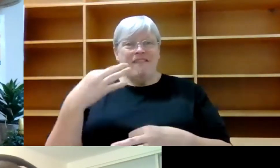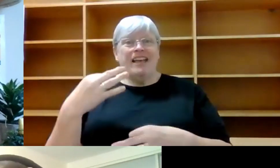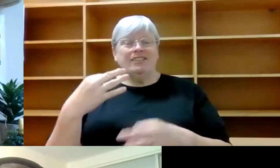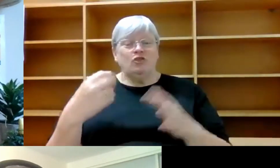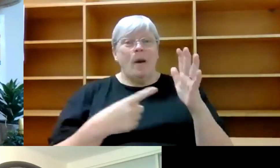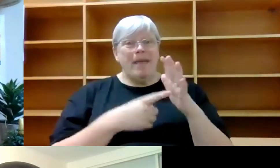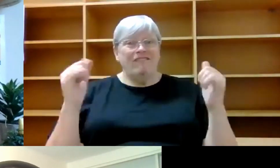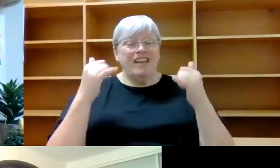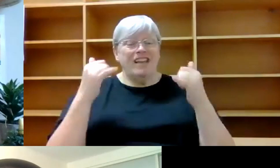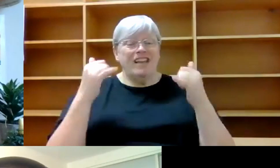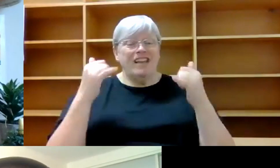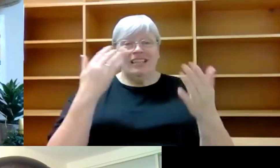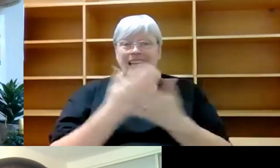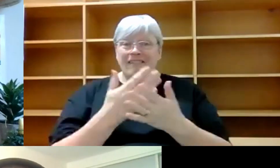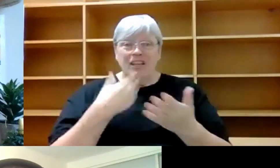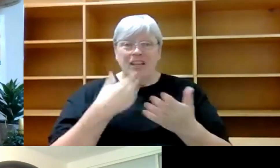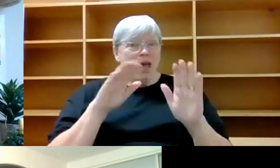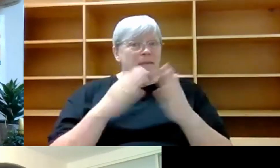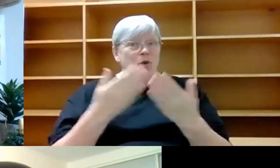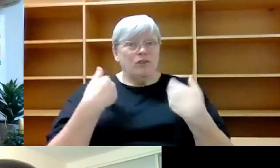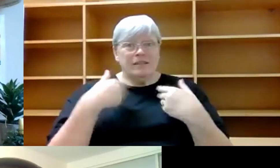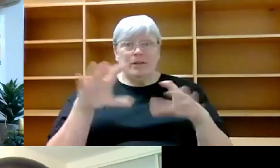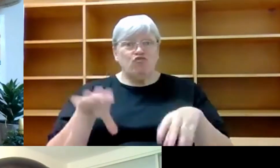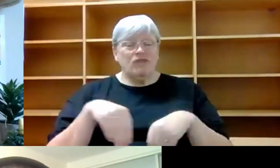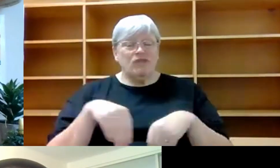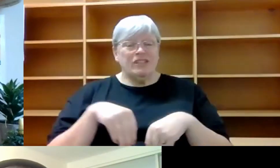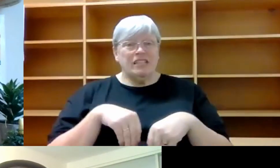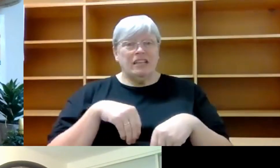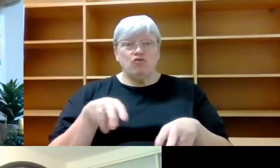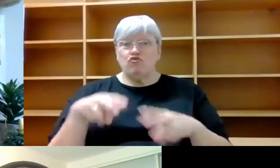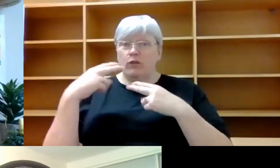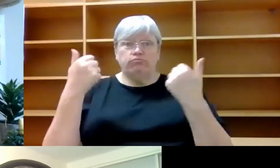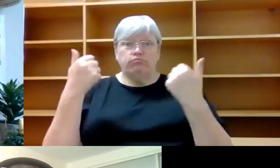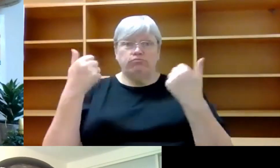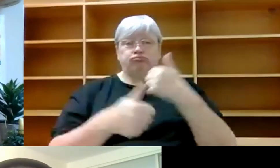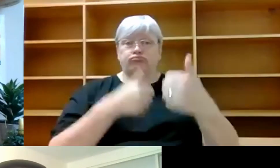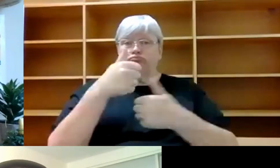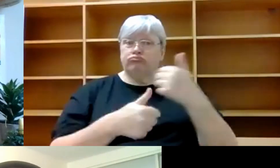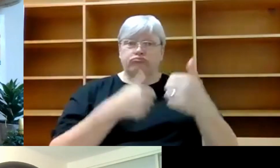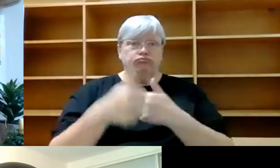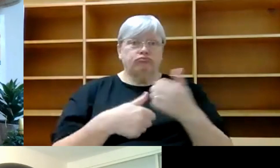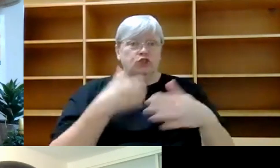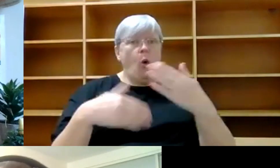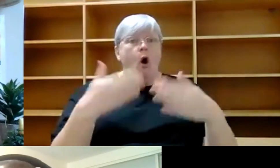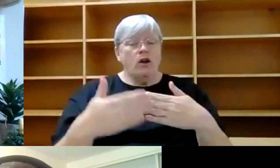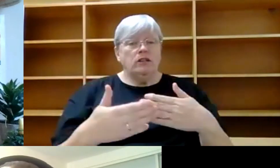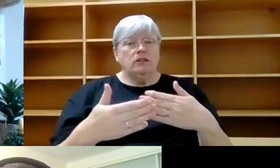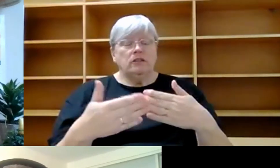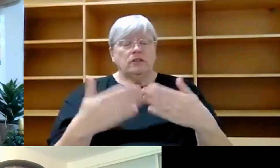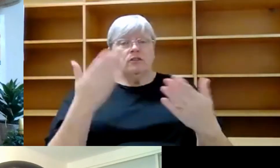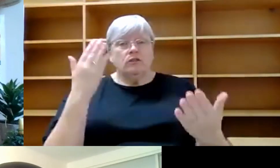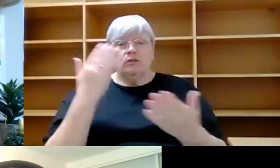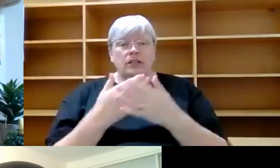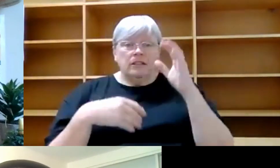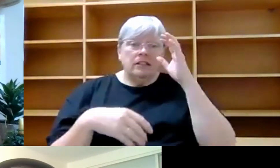festivals, even though my books have received incredible reviews. I mean, East of Acre Lane and so on, and Brixton Rock, they